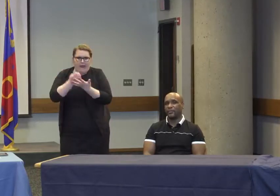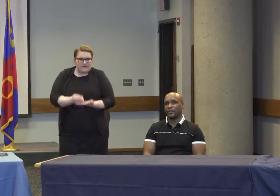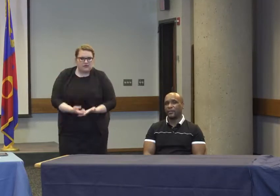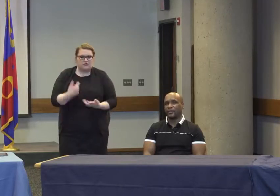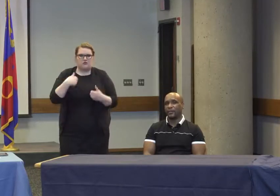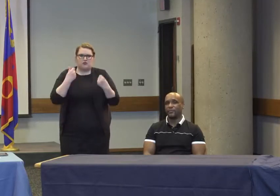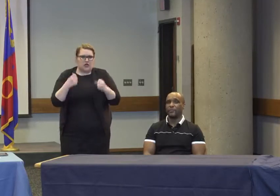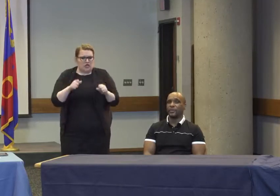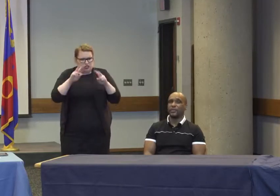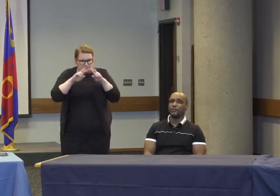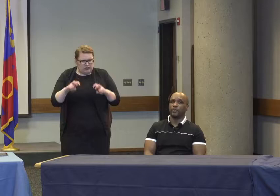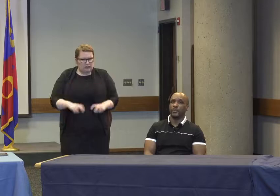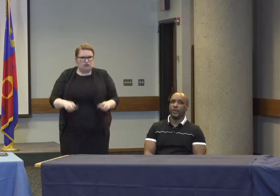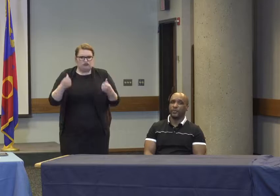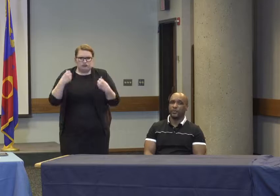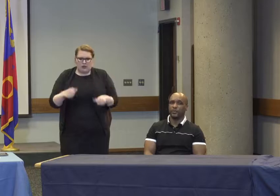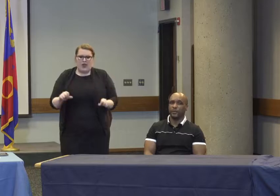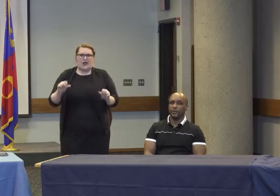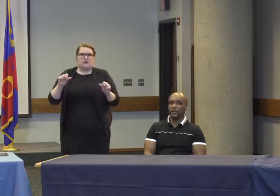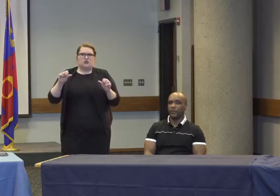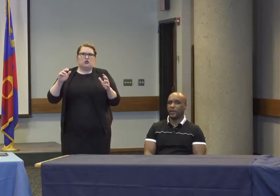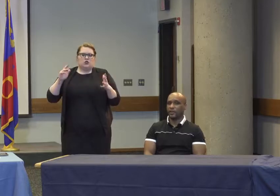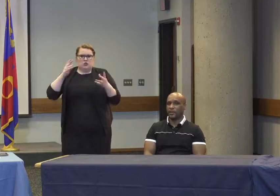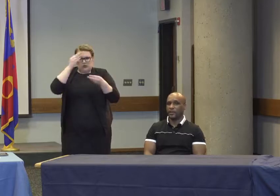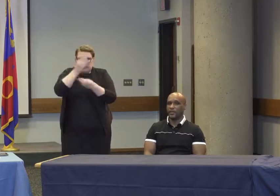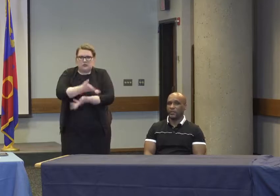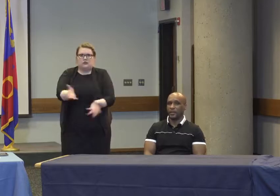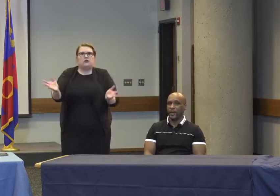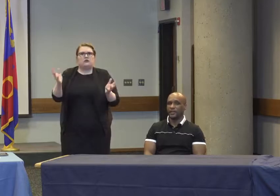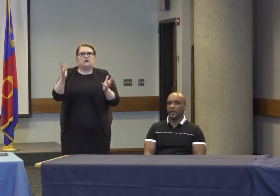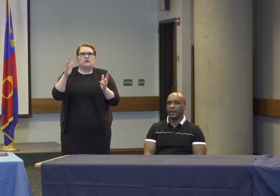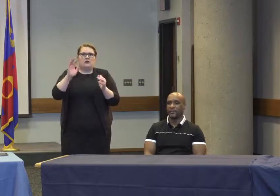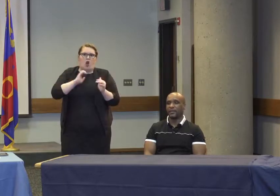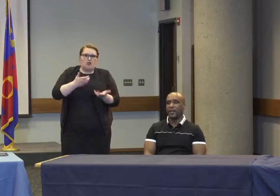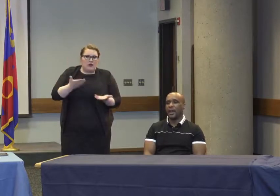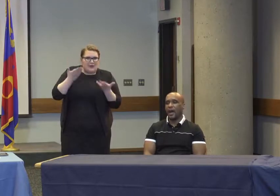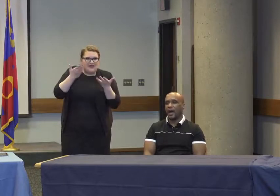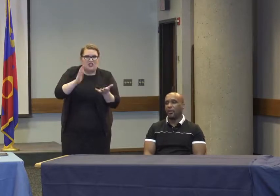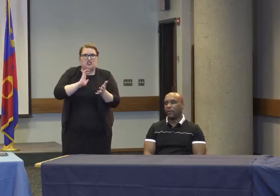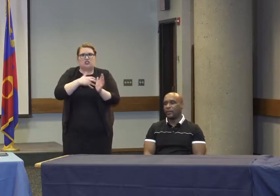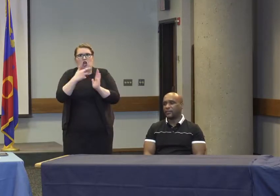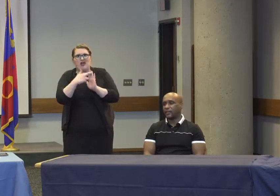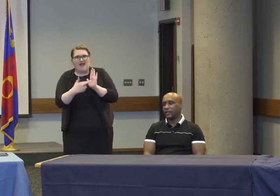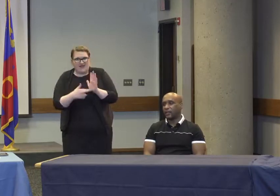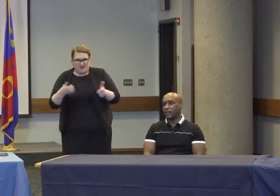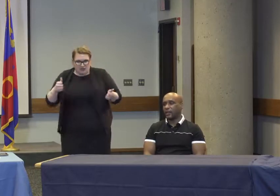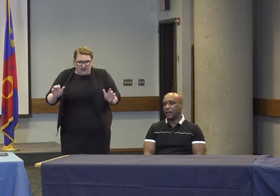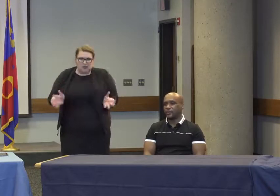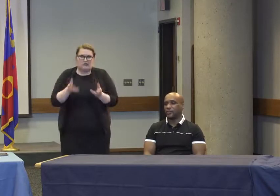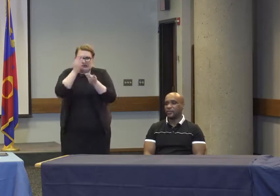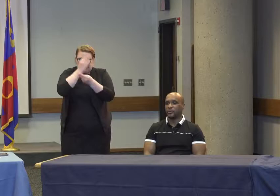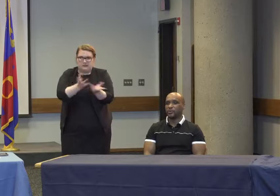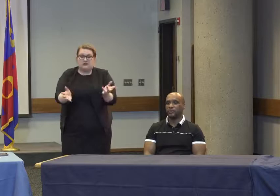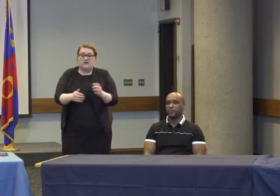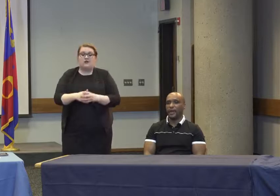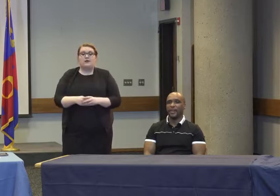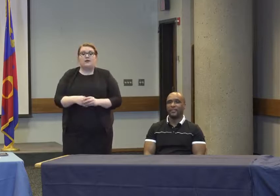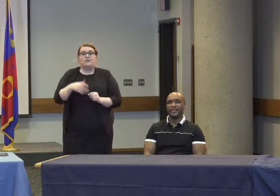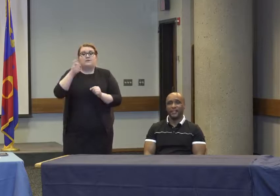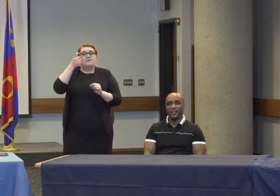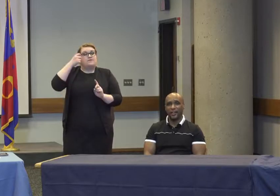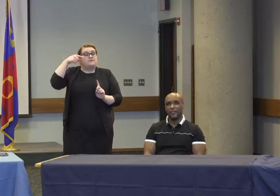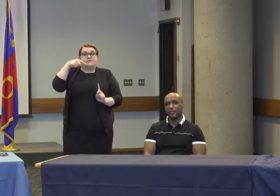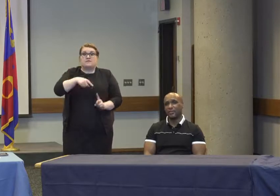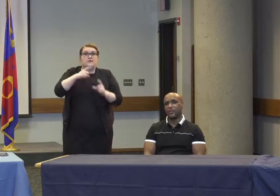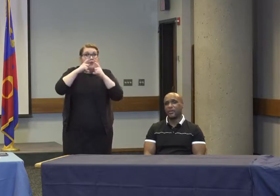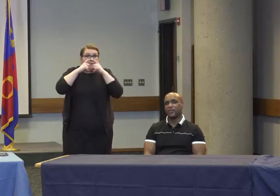drive the information that we're putting out to you in terms of our recommendations and guidelines. When it comes to masks